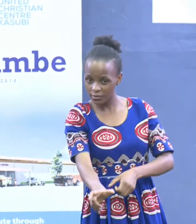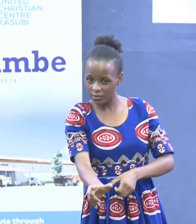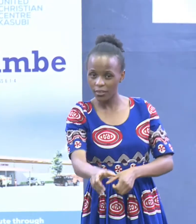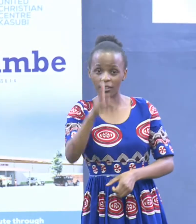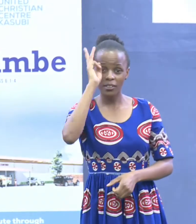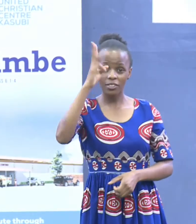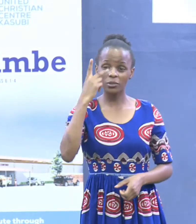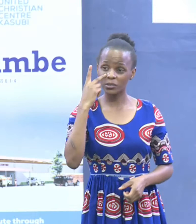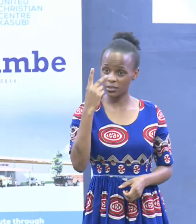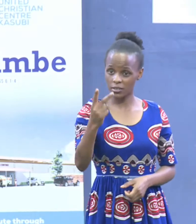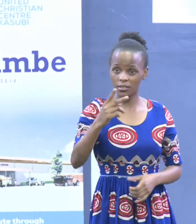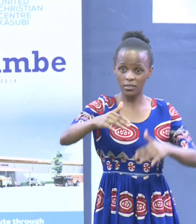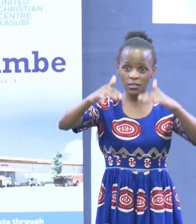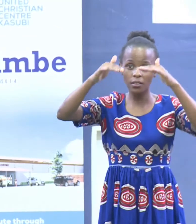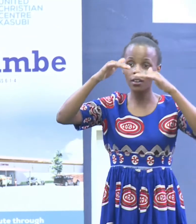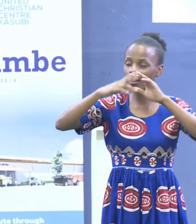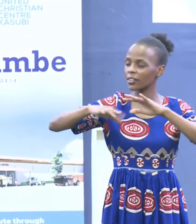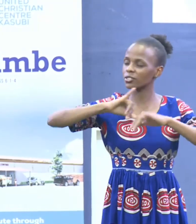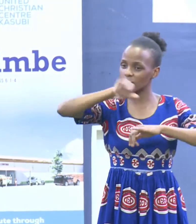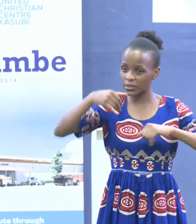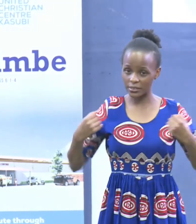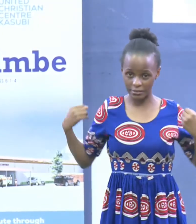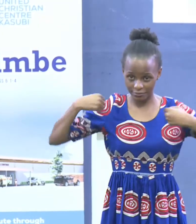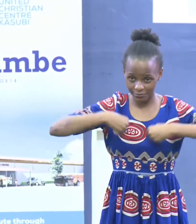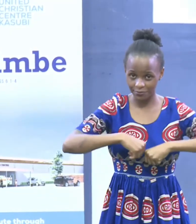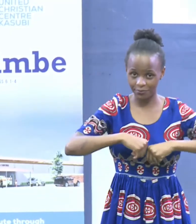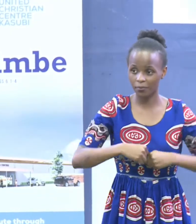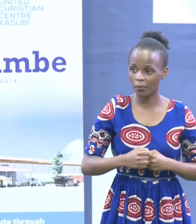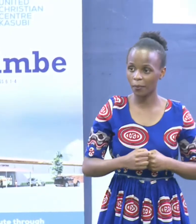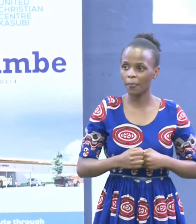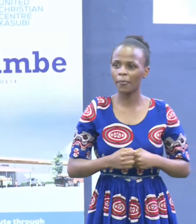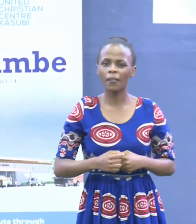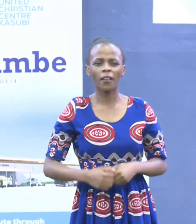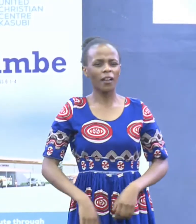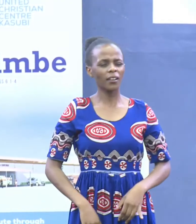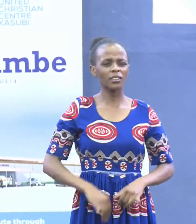you will see that Joseph